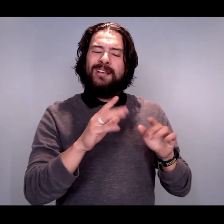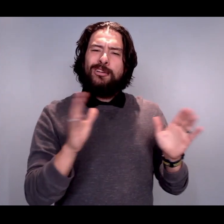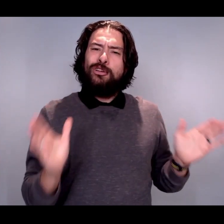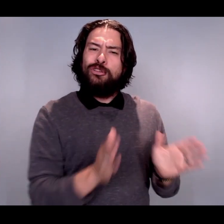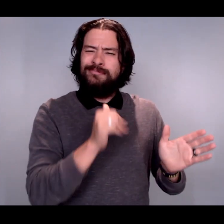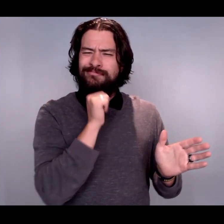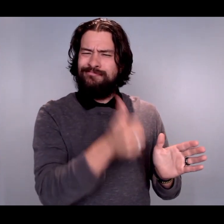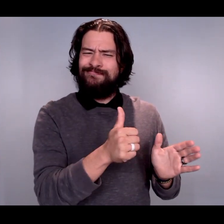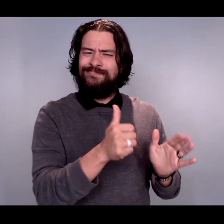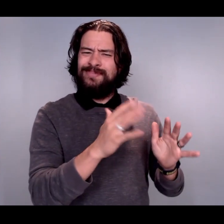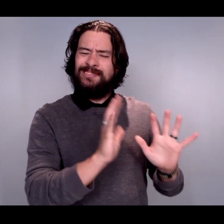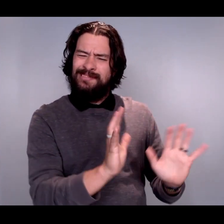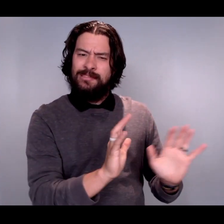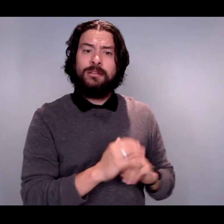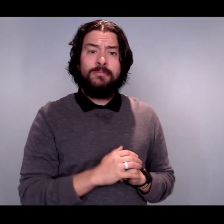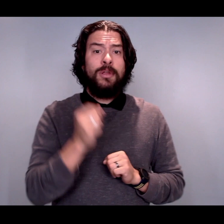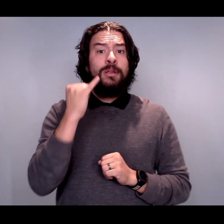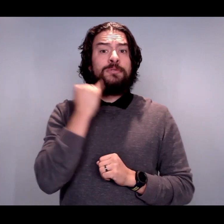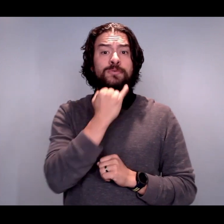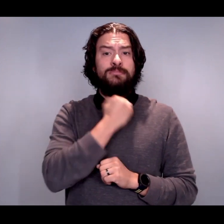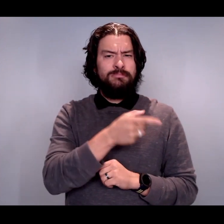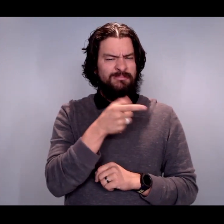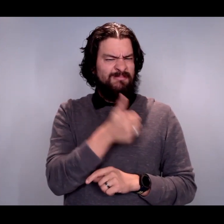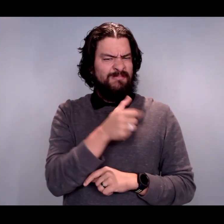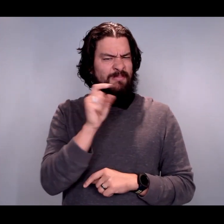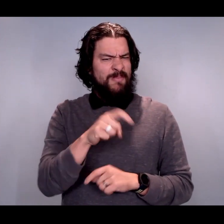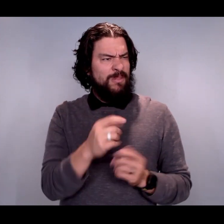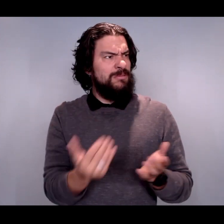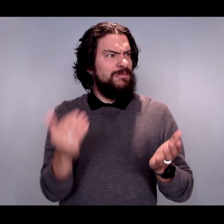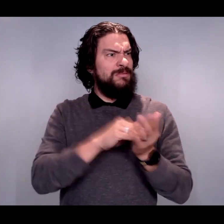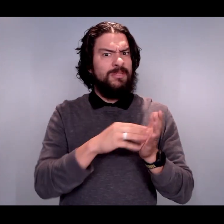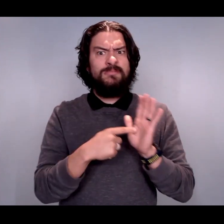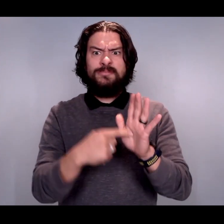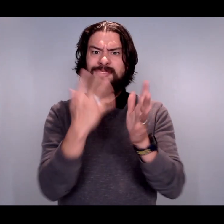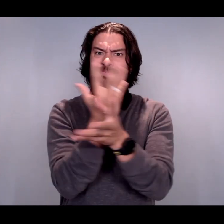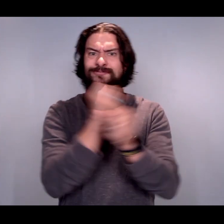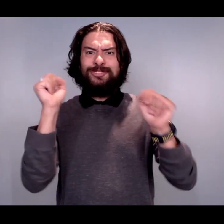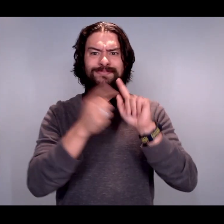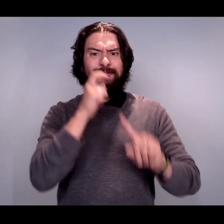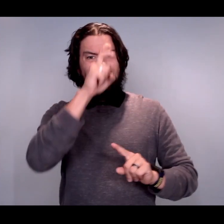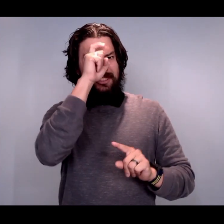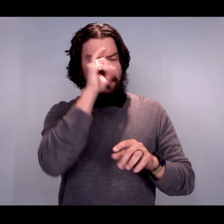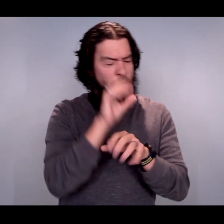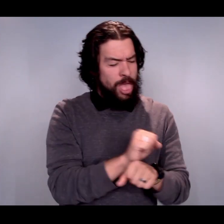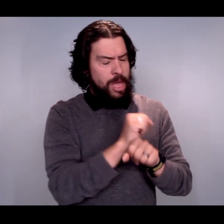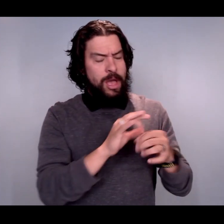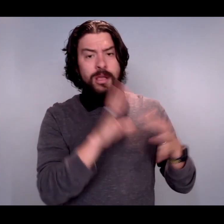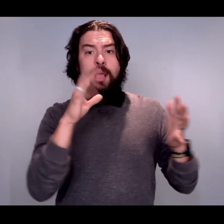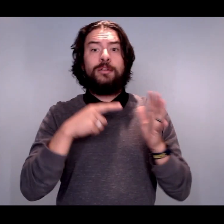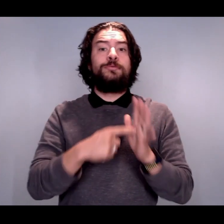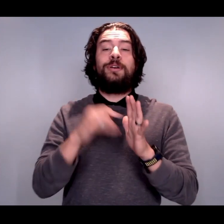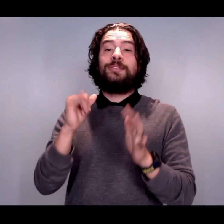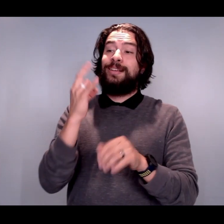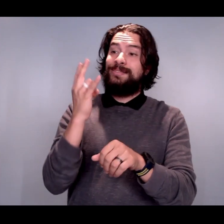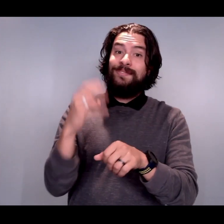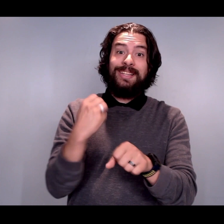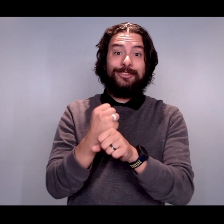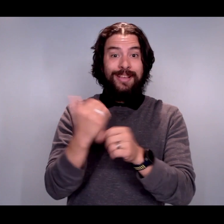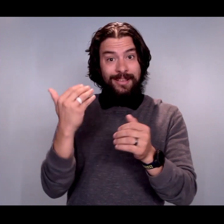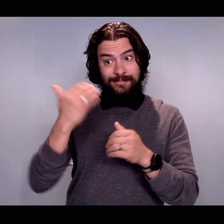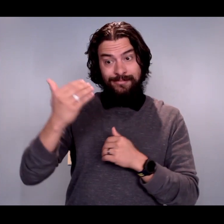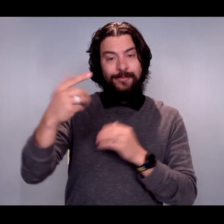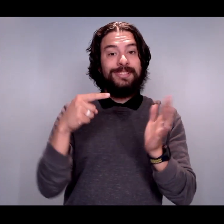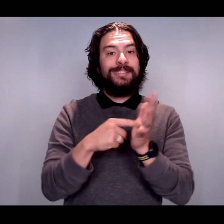example, Israel was supposed to reenact the Exodus liberation by releasing slaves and forgiving all debts every 7 years. This